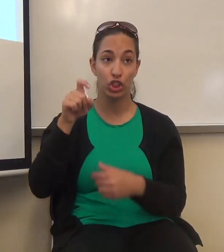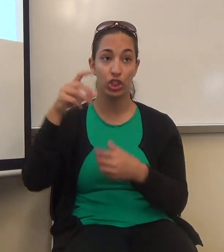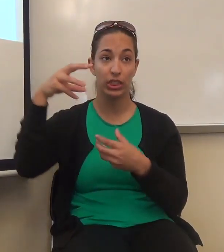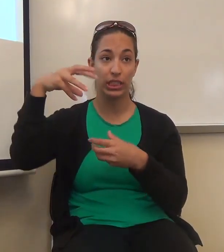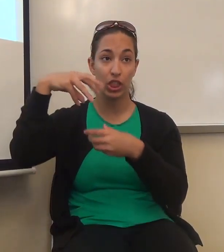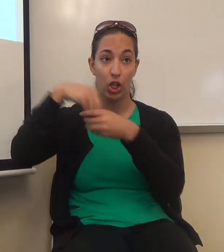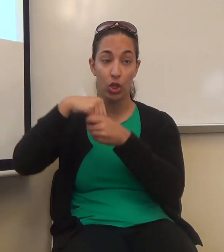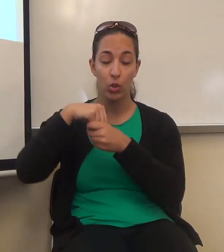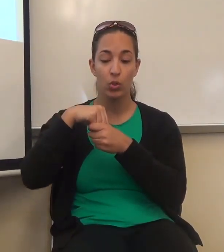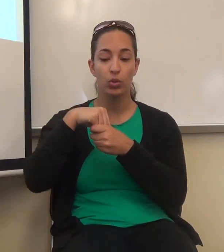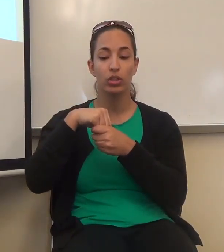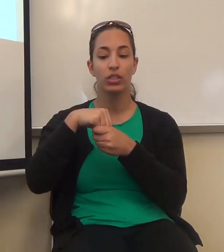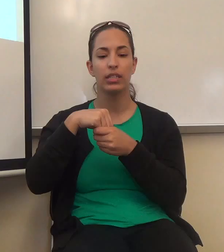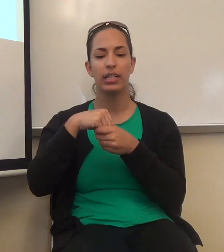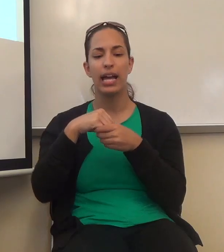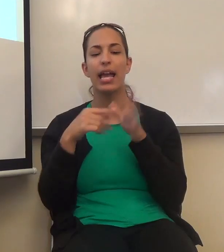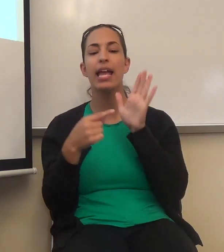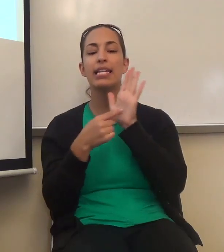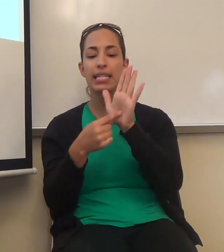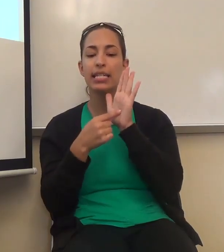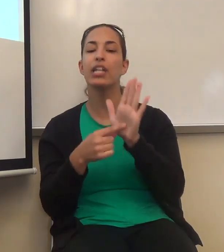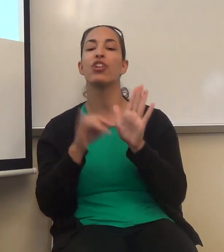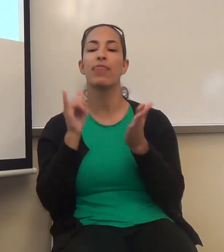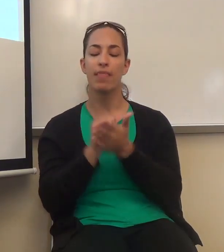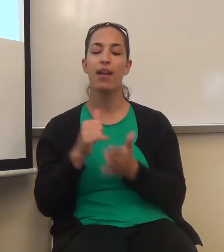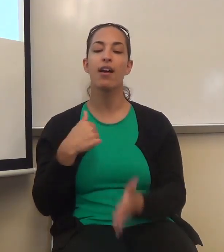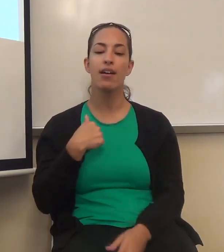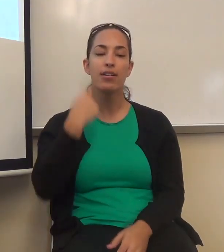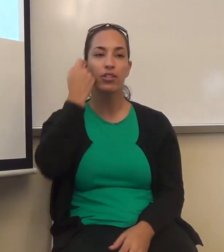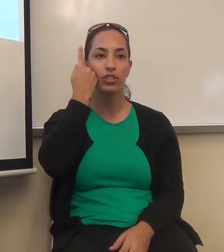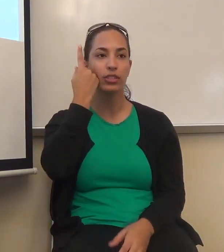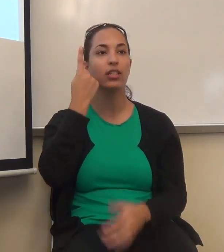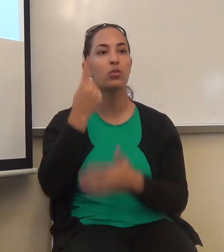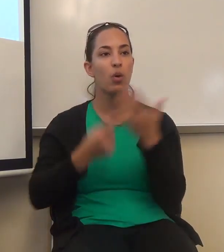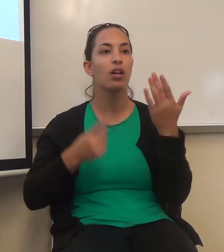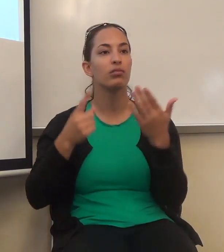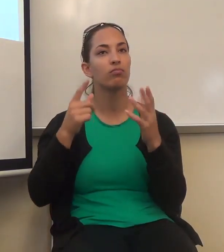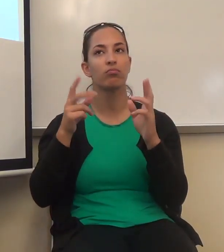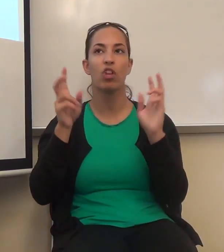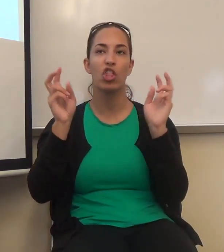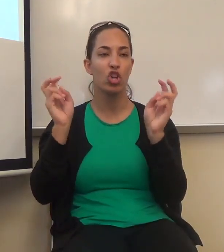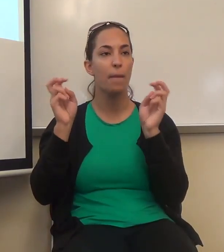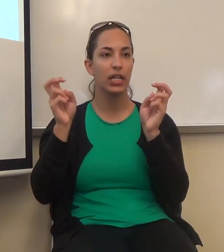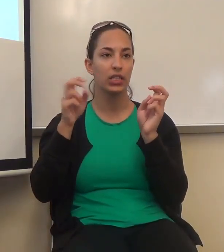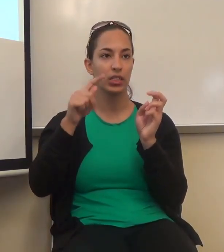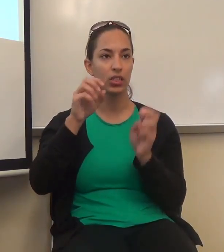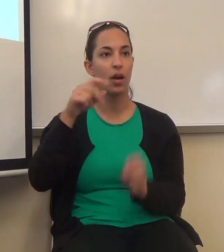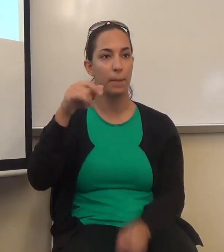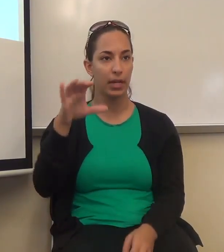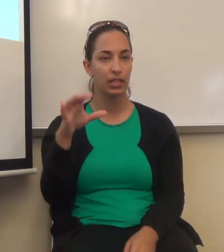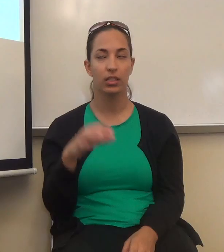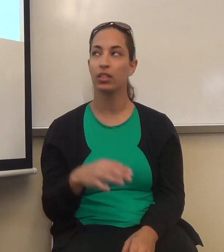an indication that you understand what the topic is. Now, if you think about it,